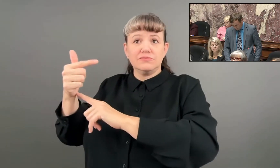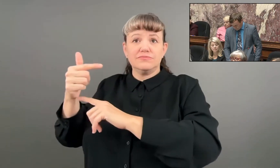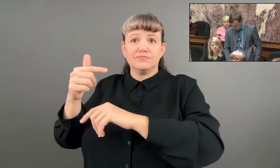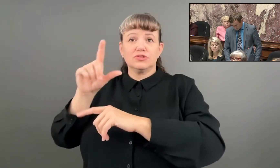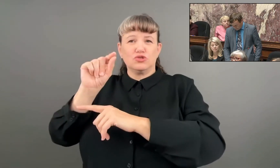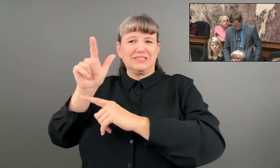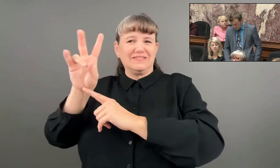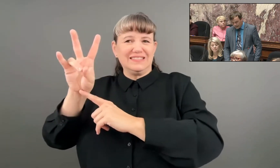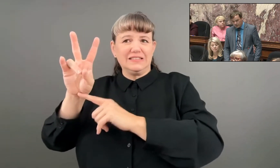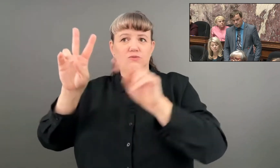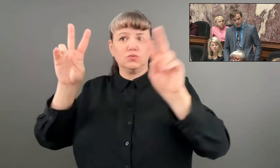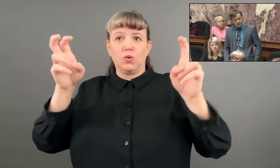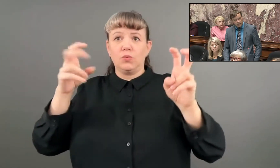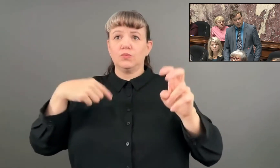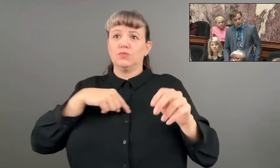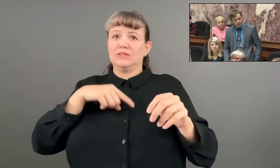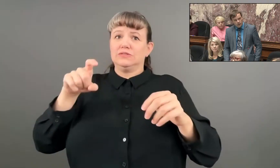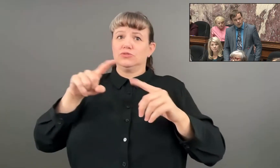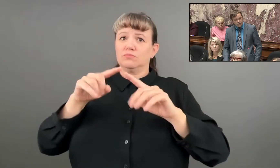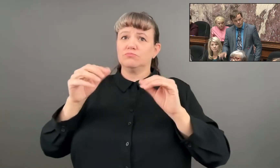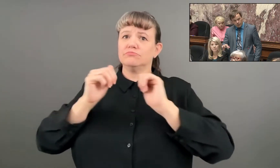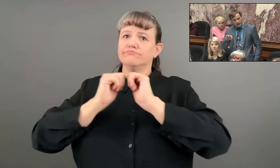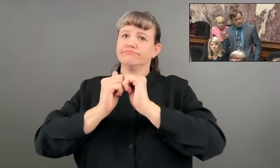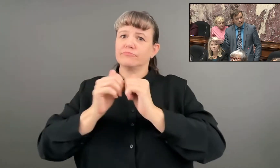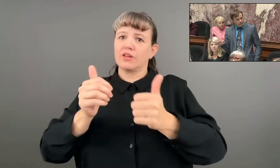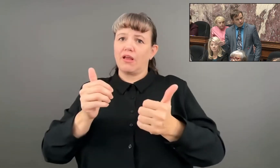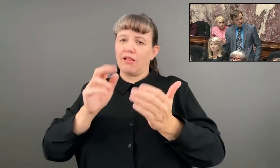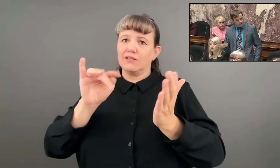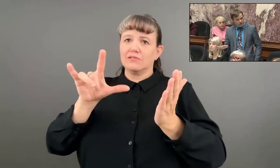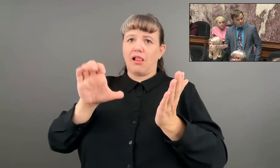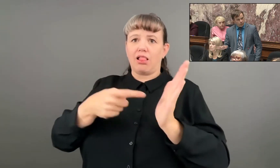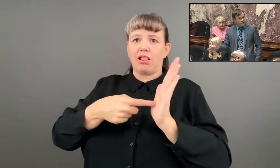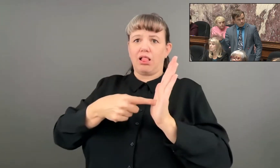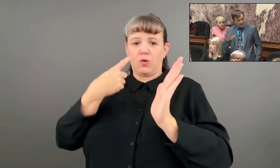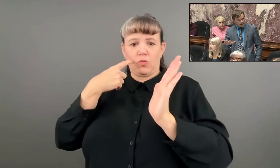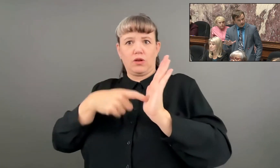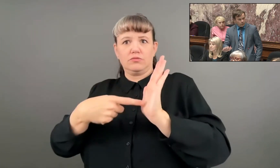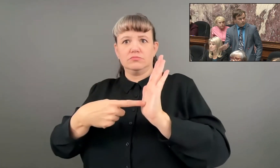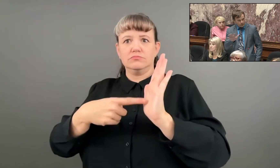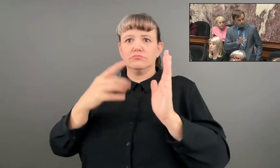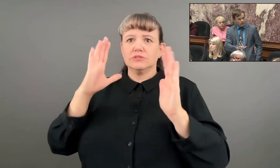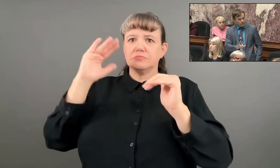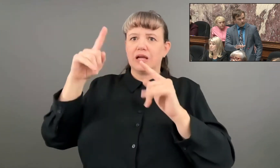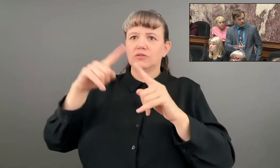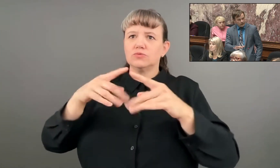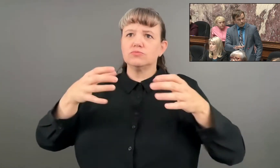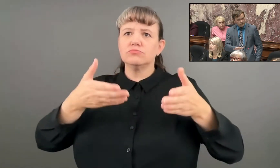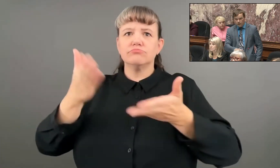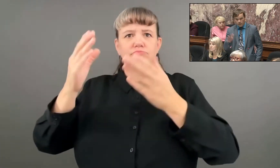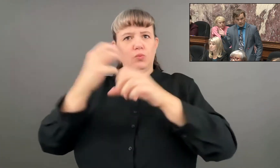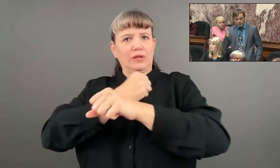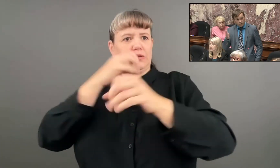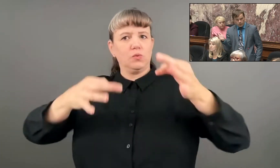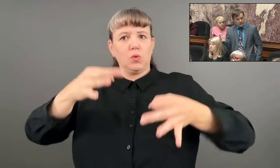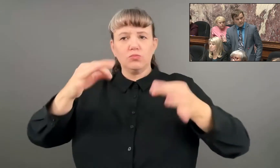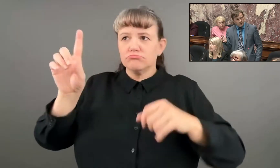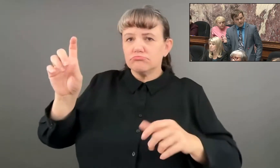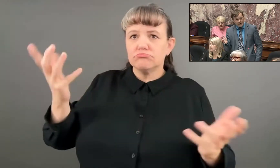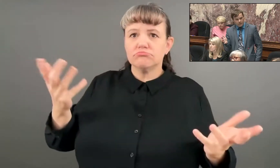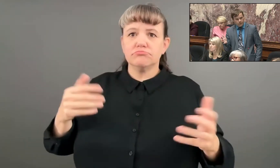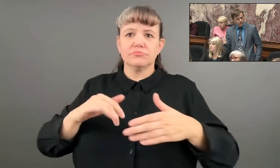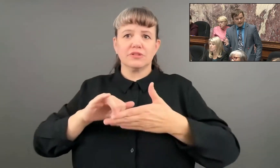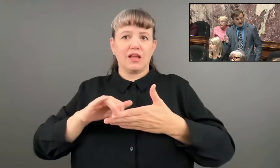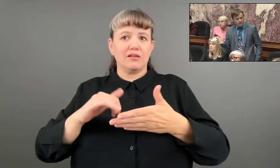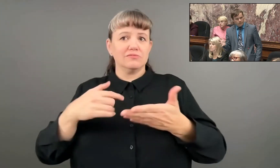on earth do you expect that we would actually win this in court?" So we brought it to the floor of this chamber, we debated it, we went through committee stages, the members can look at it